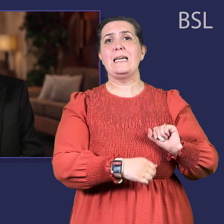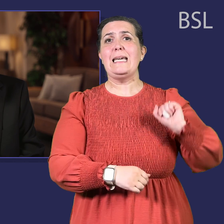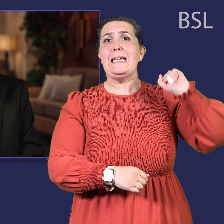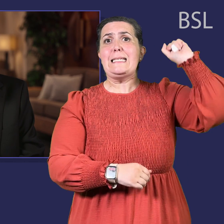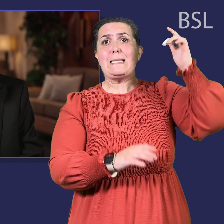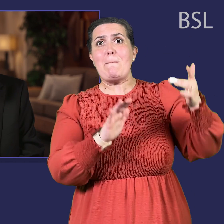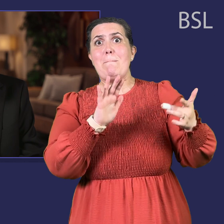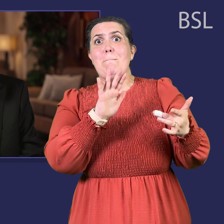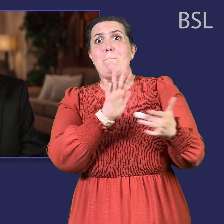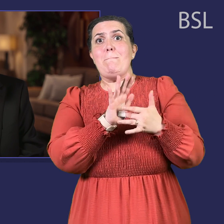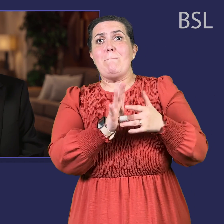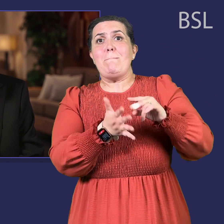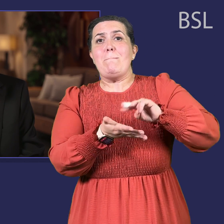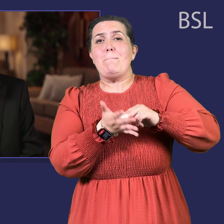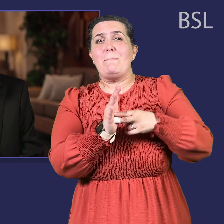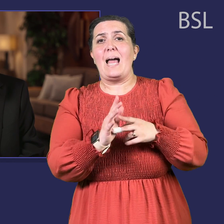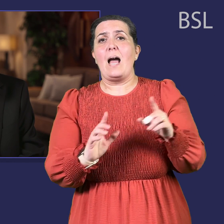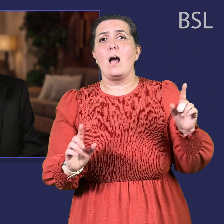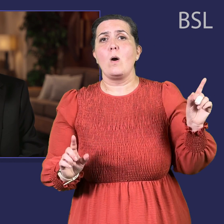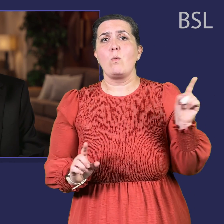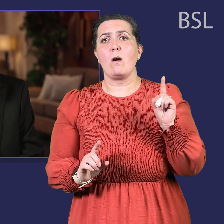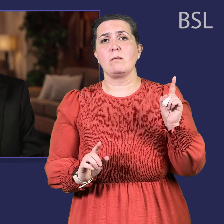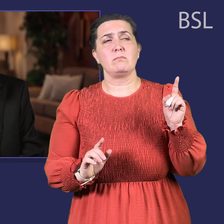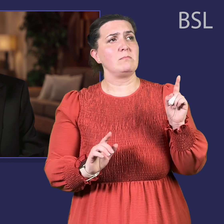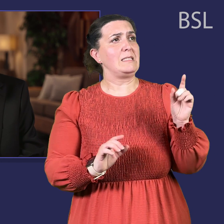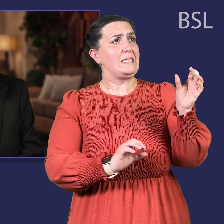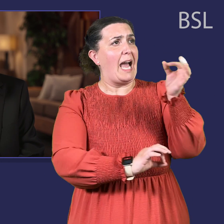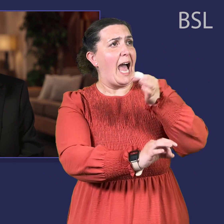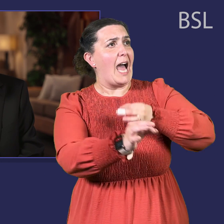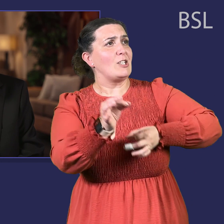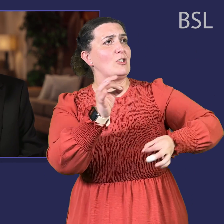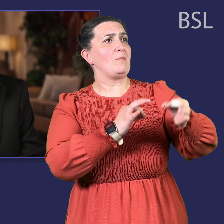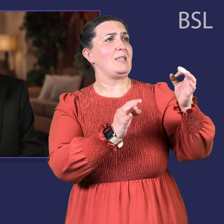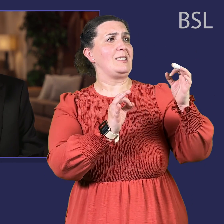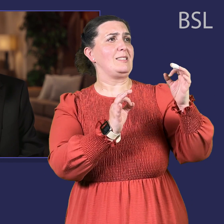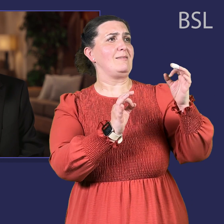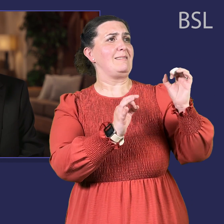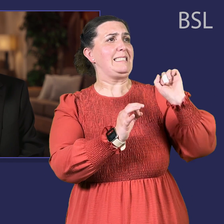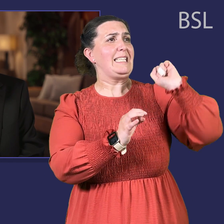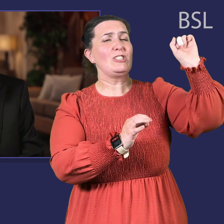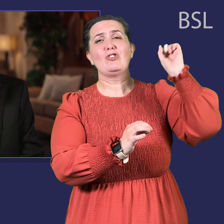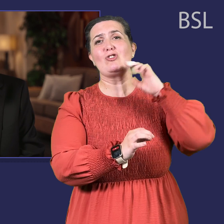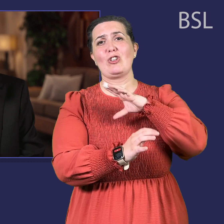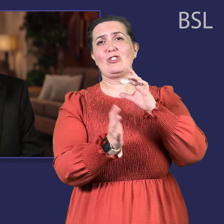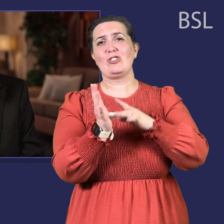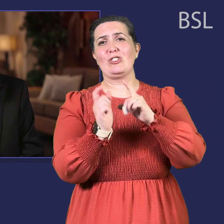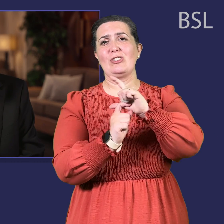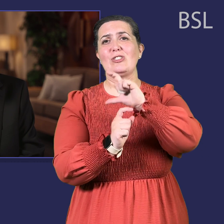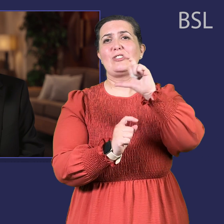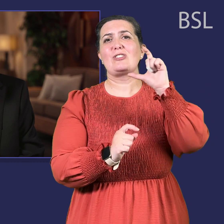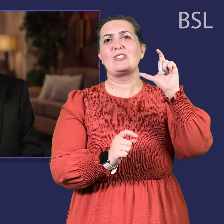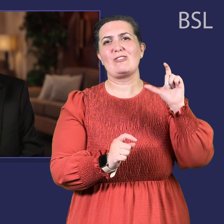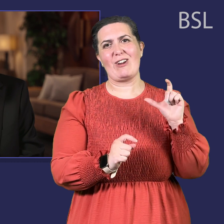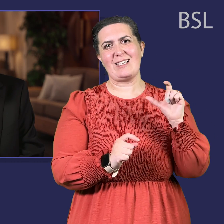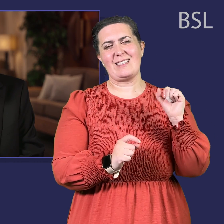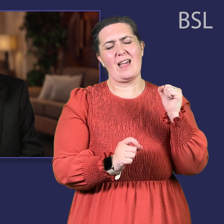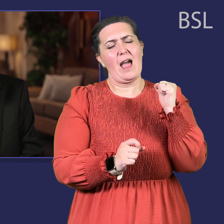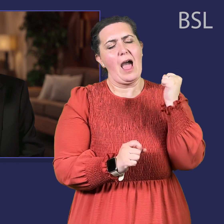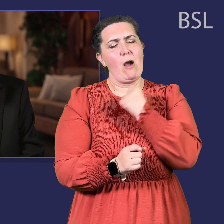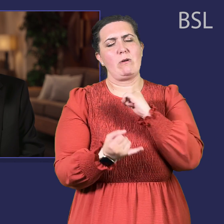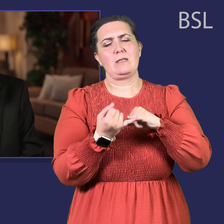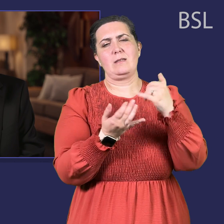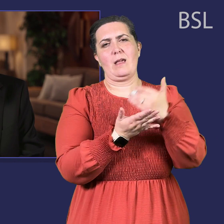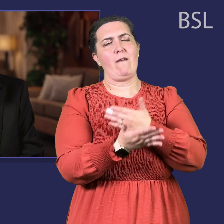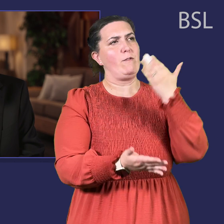Central to Heavenly Father's plan is the atoning sacrifice of his beloved Son,